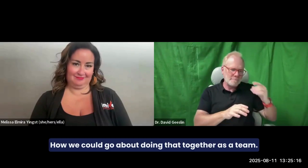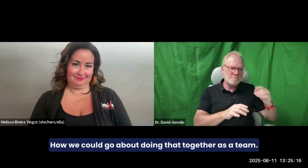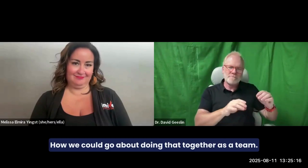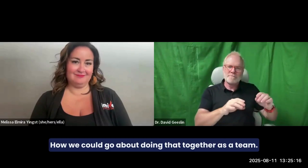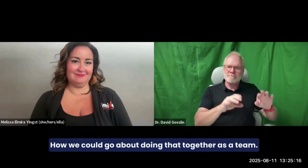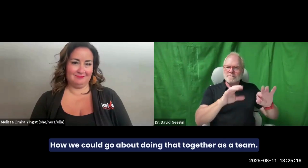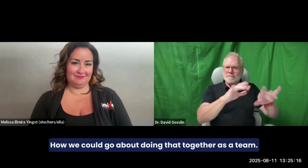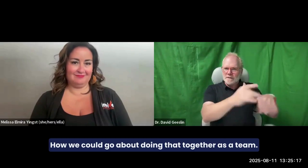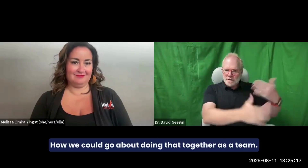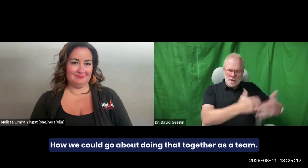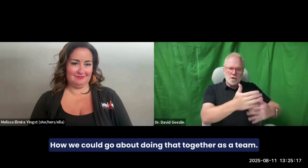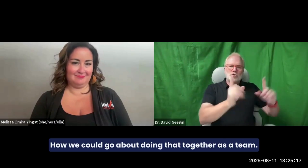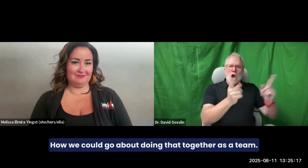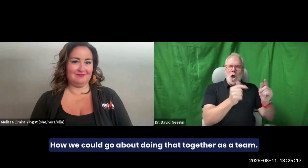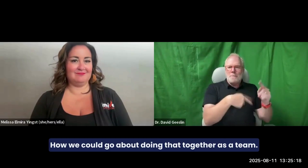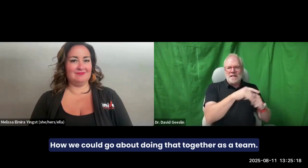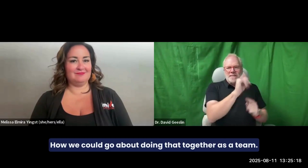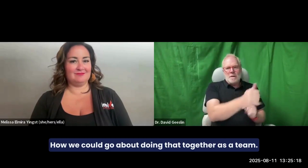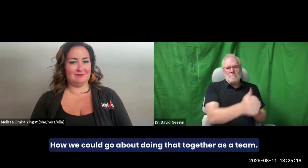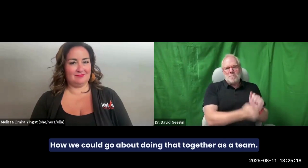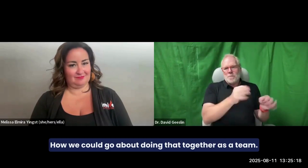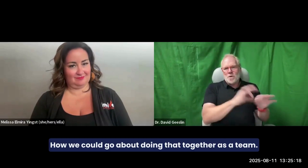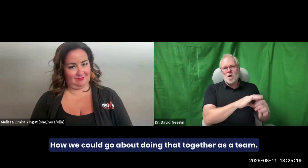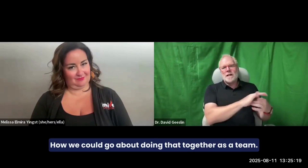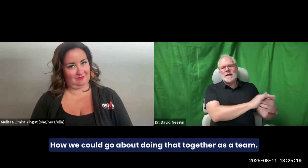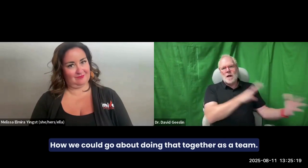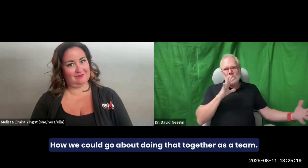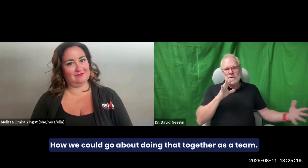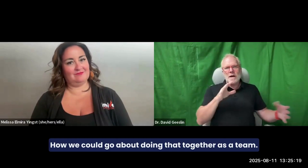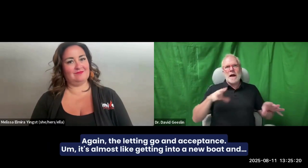how we could go about doing that together as a team.